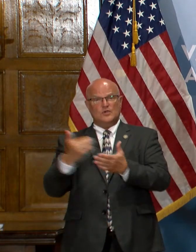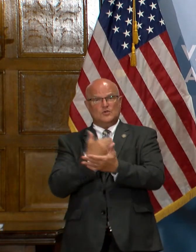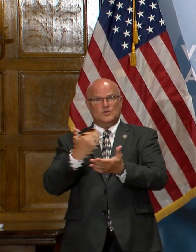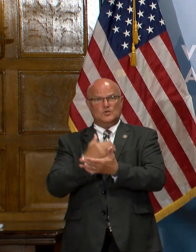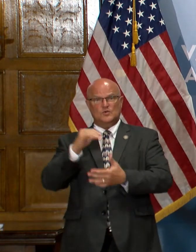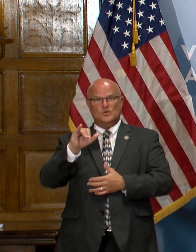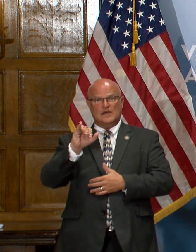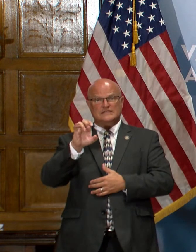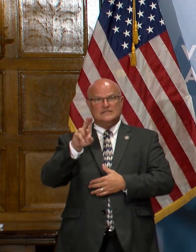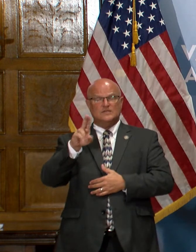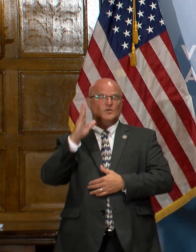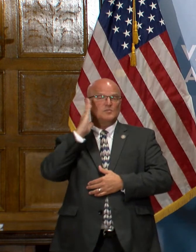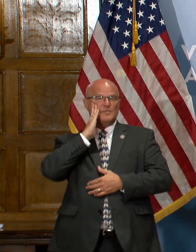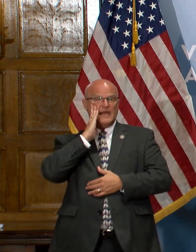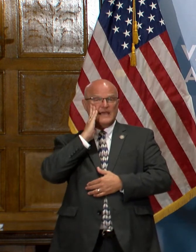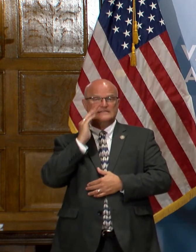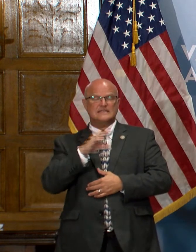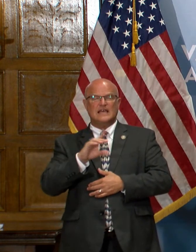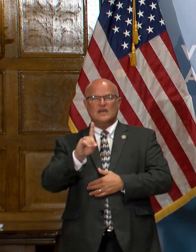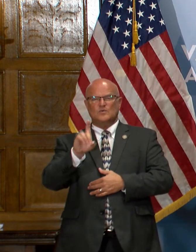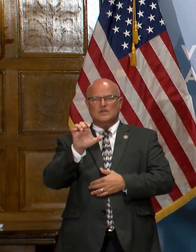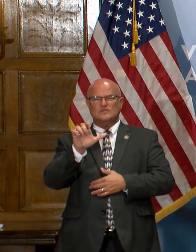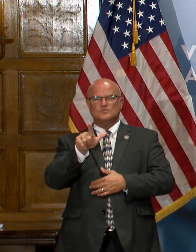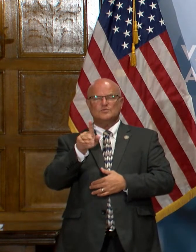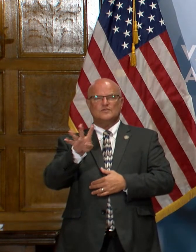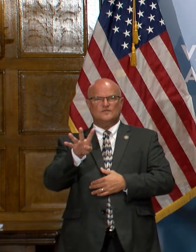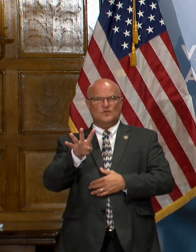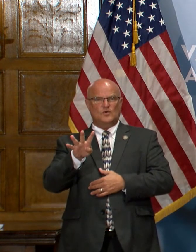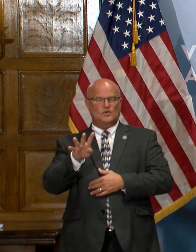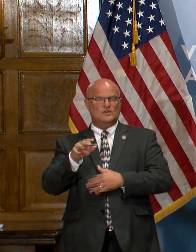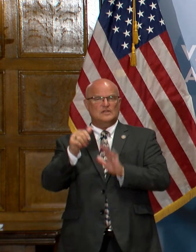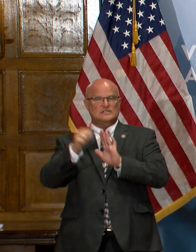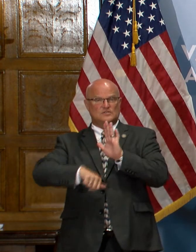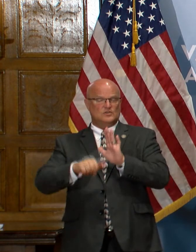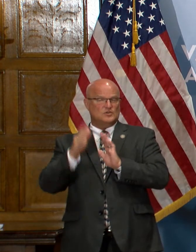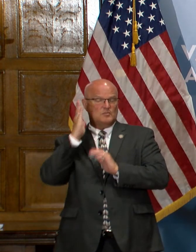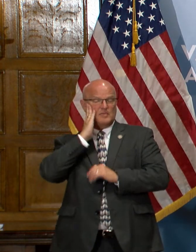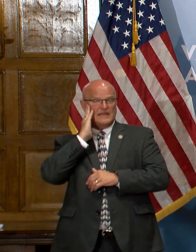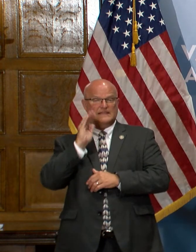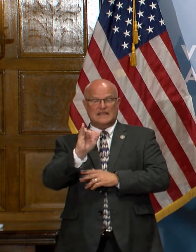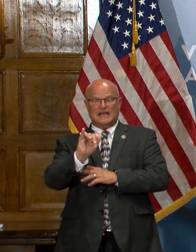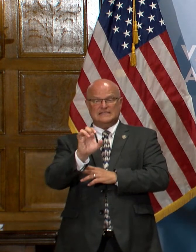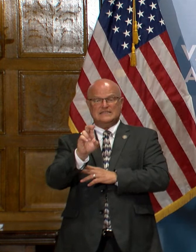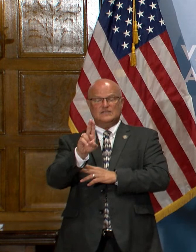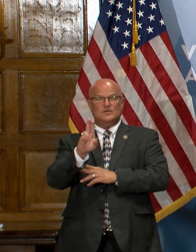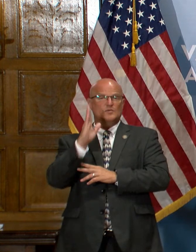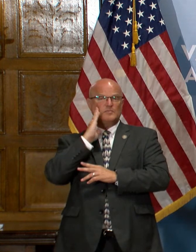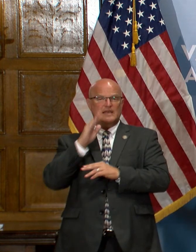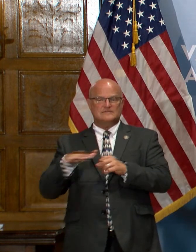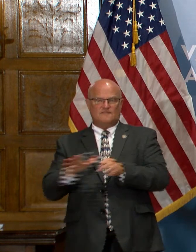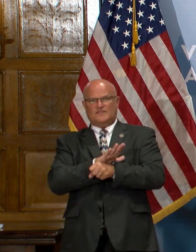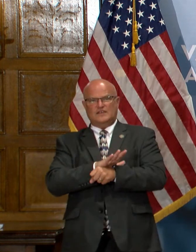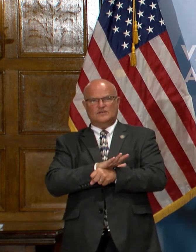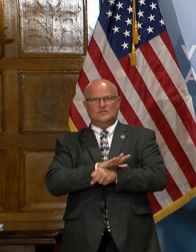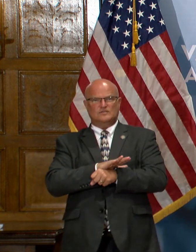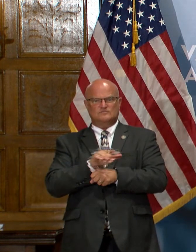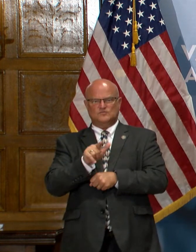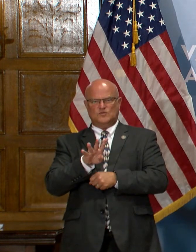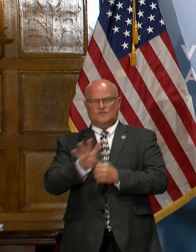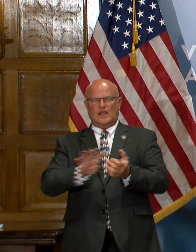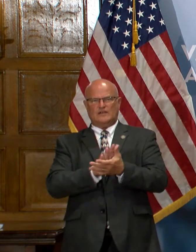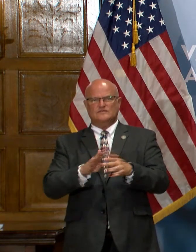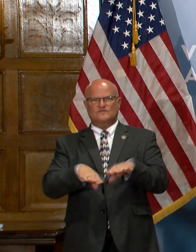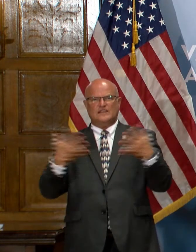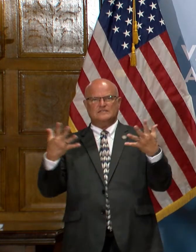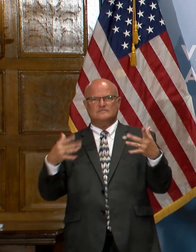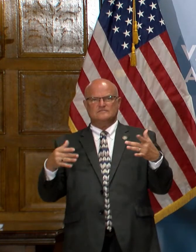beds in Arkansas and 124 medical surgical beds. Those ICU beds filled up within 12 to 24 hours of